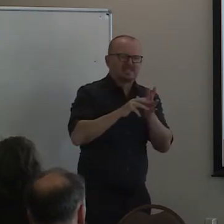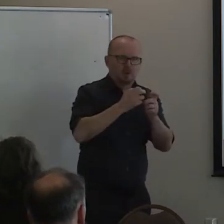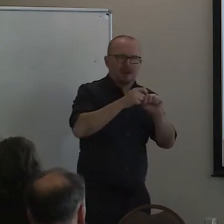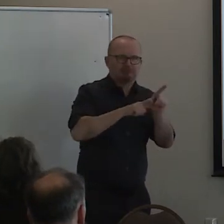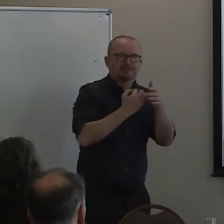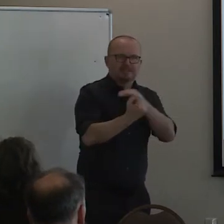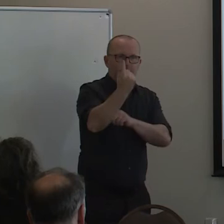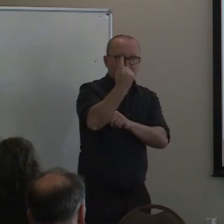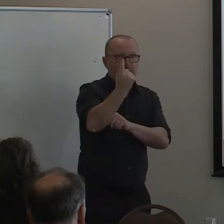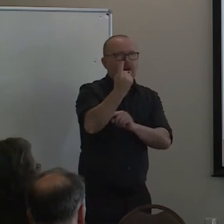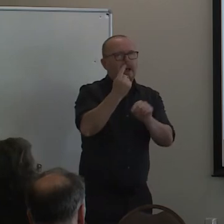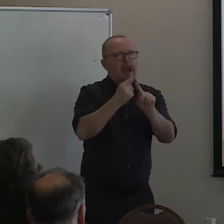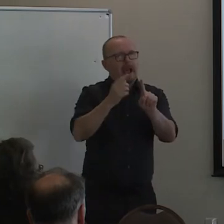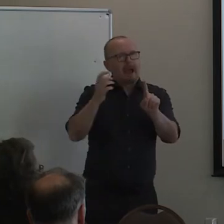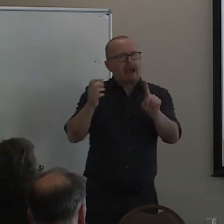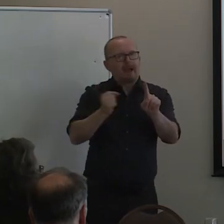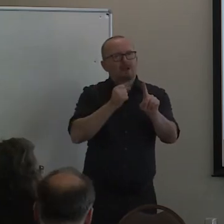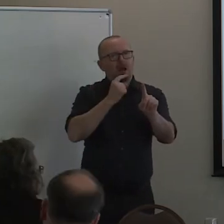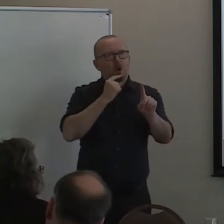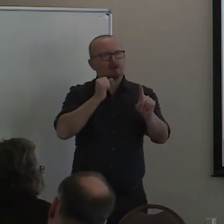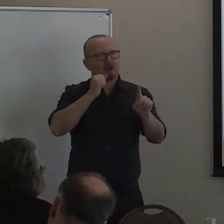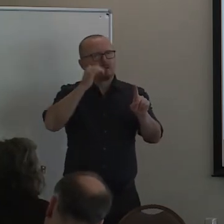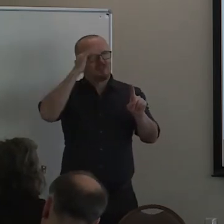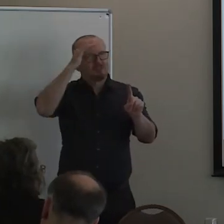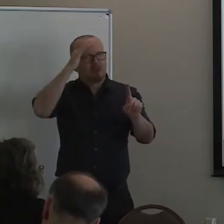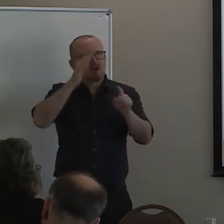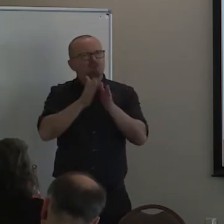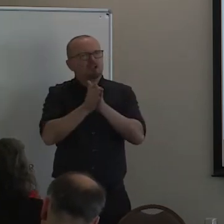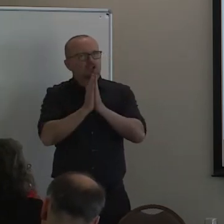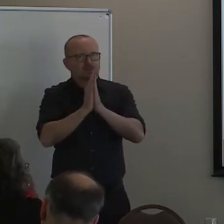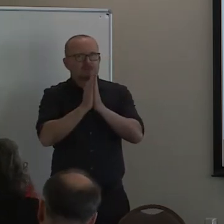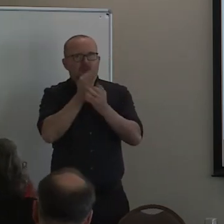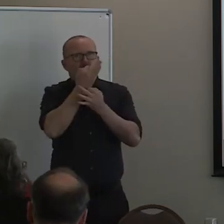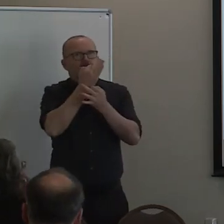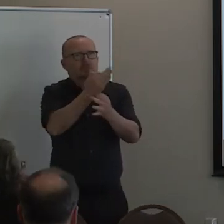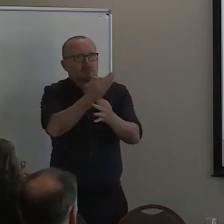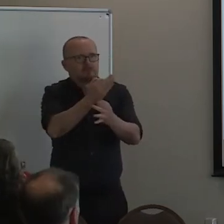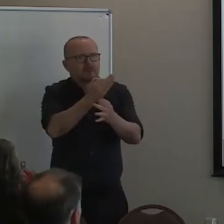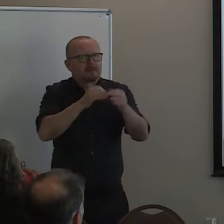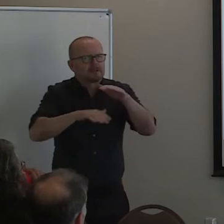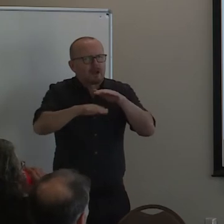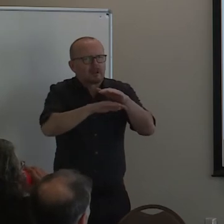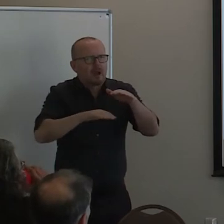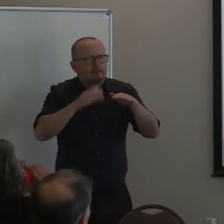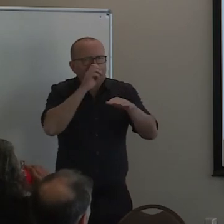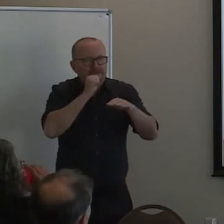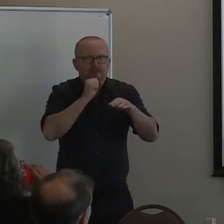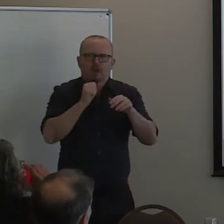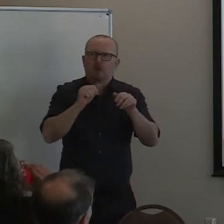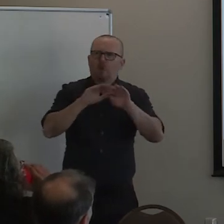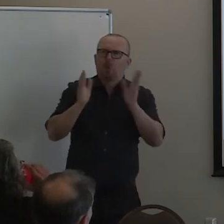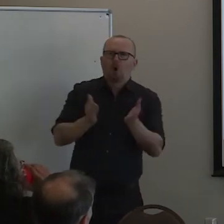creators in Silicon Valley. Like, there's this underlying belief that the world is knowable, that everything can be computed and made